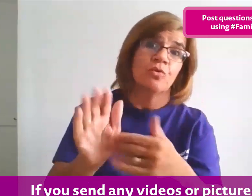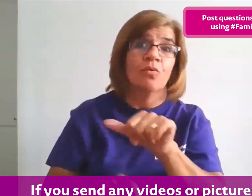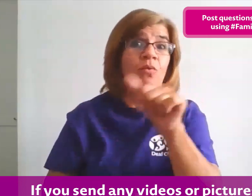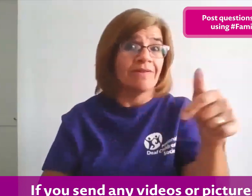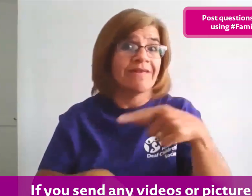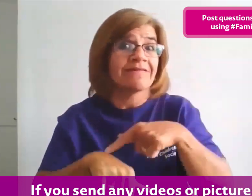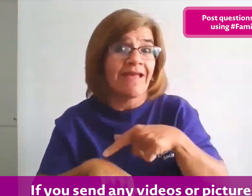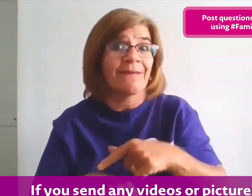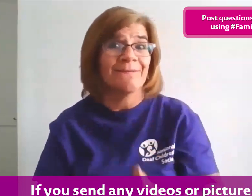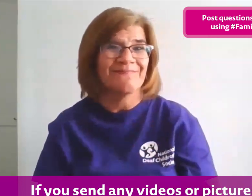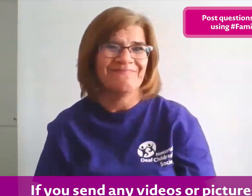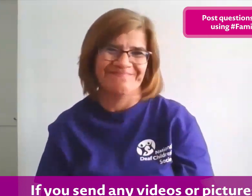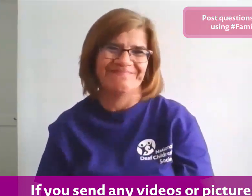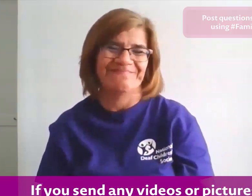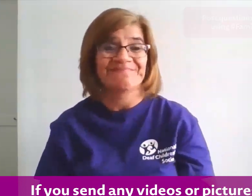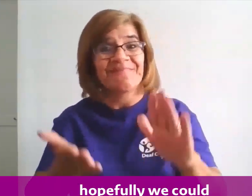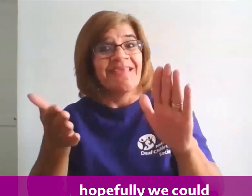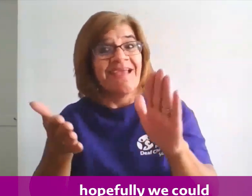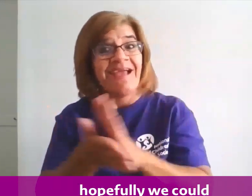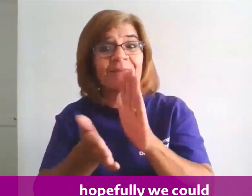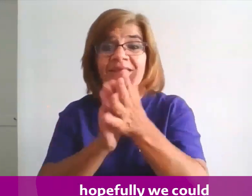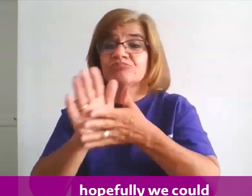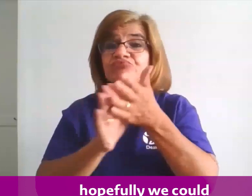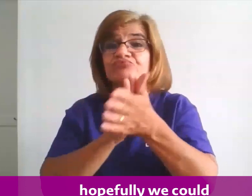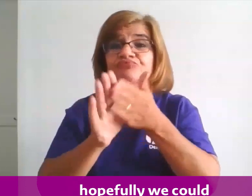And if you send any videos or pictures, hopefully we could share them next time.